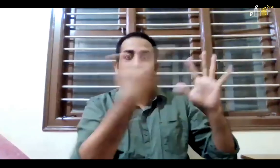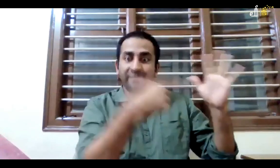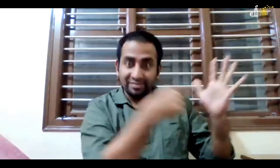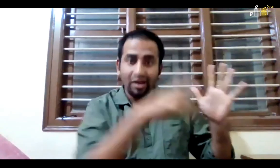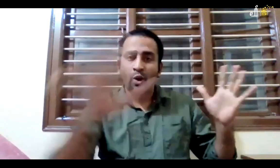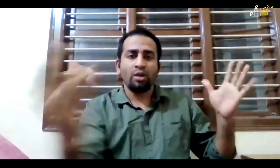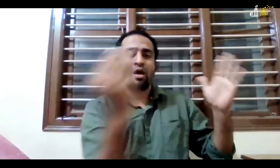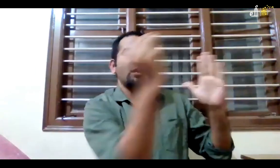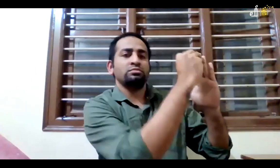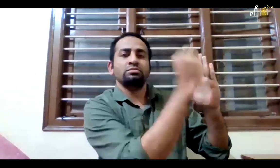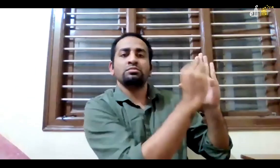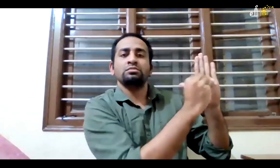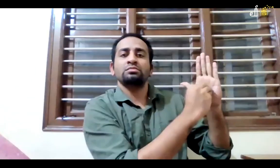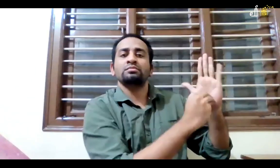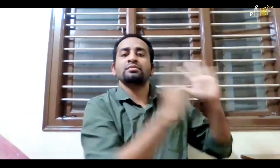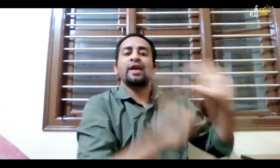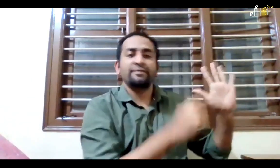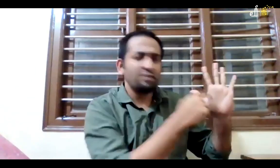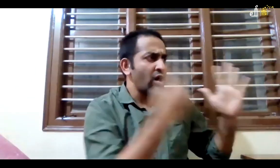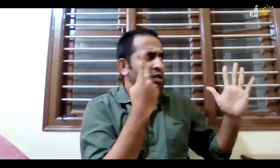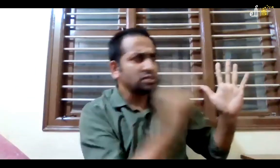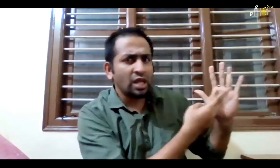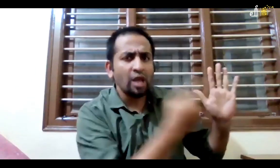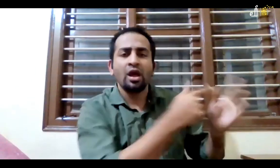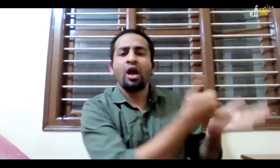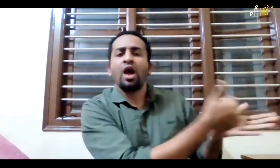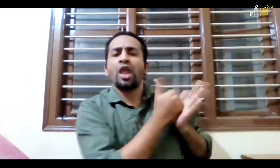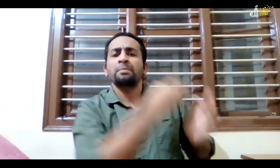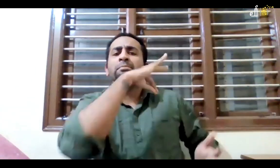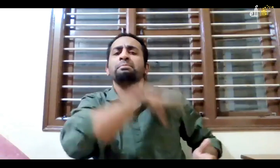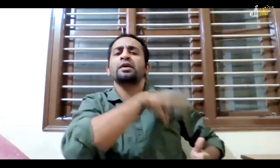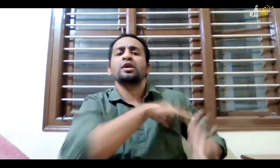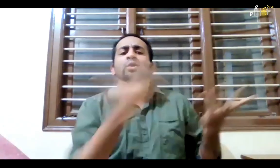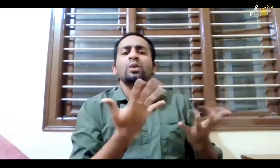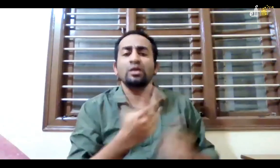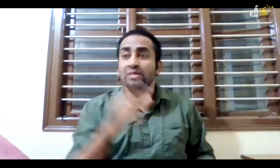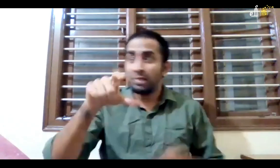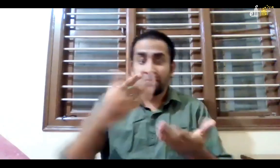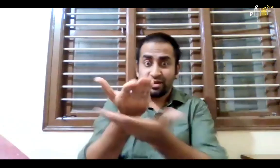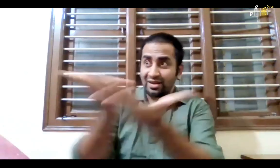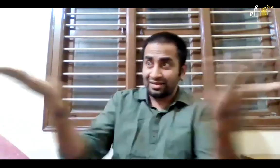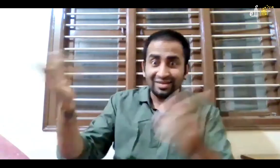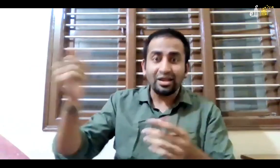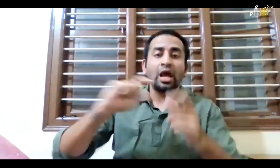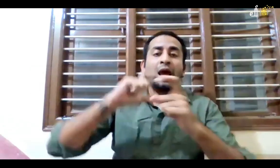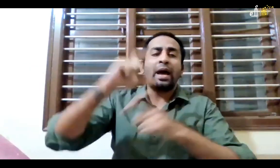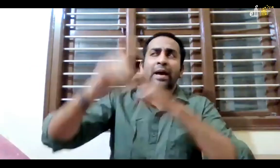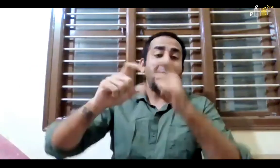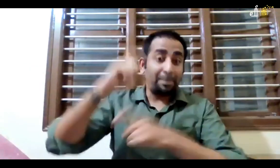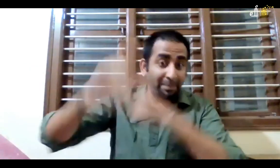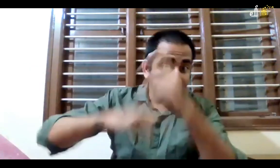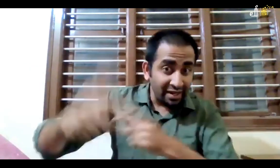areas and people. So you all can be a part of this, and we can see that how this really benefits